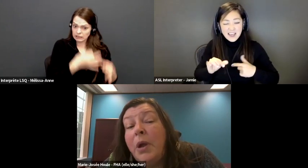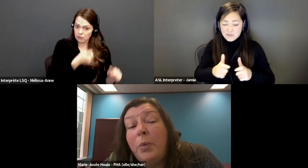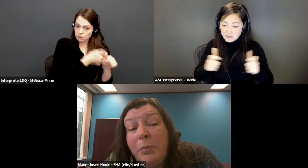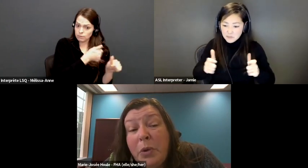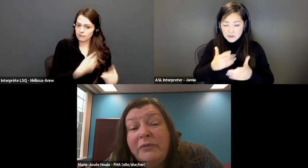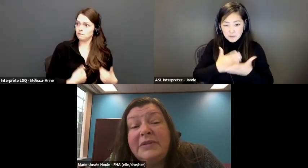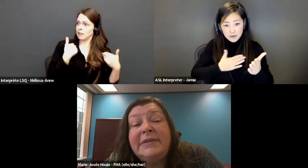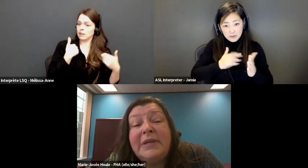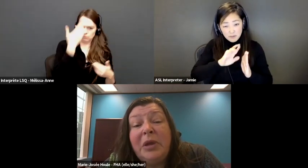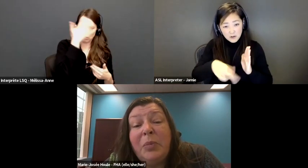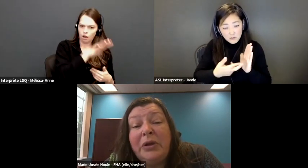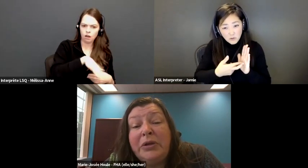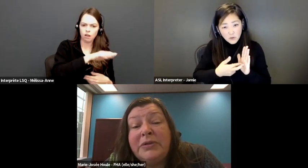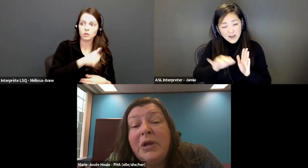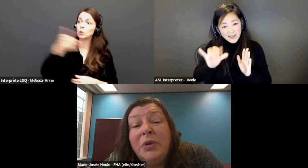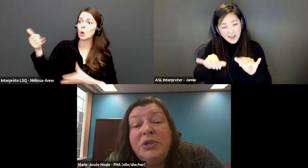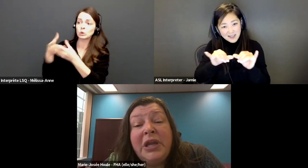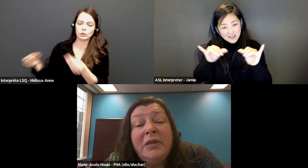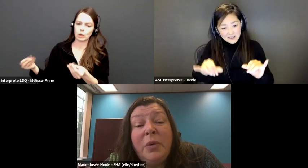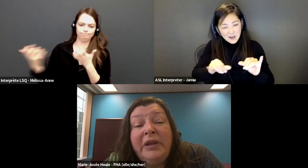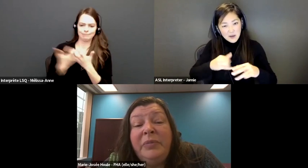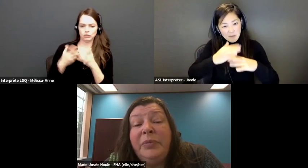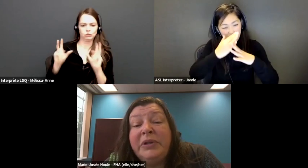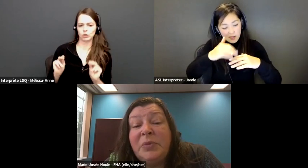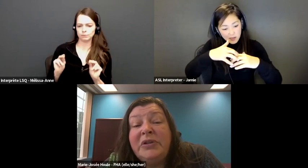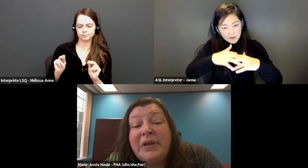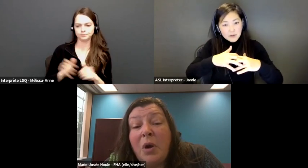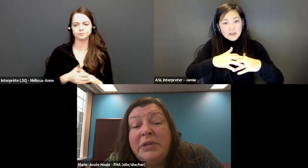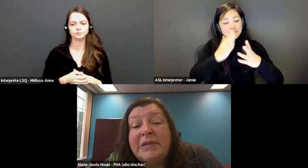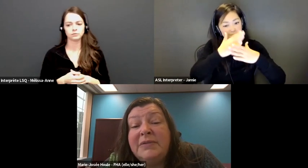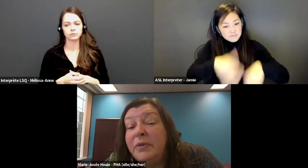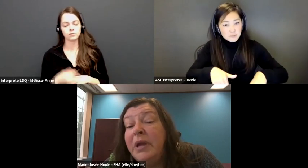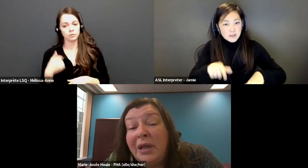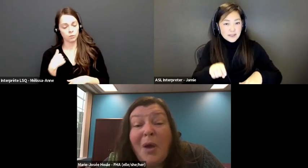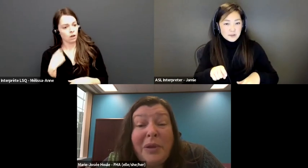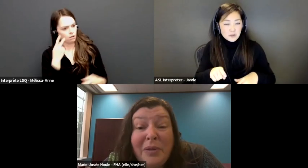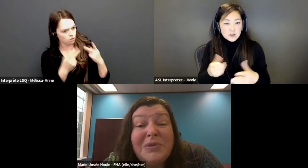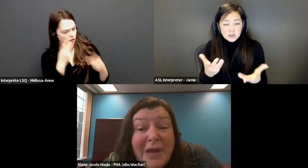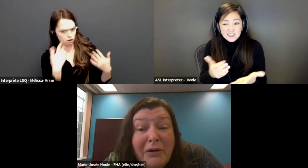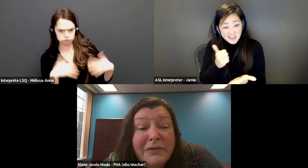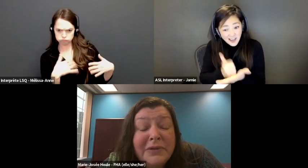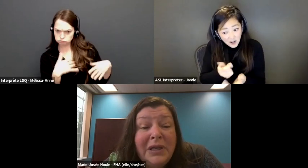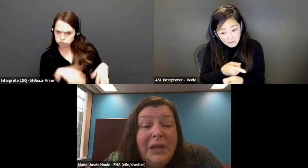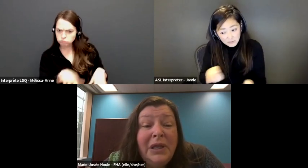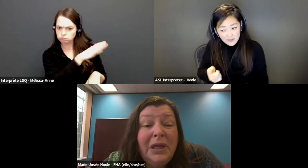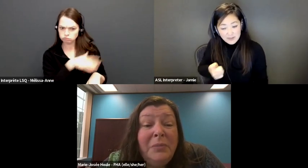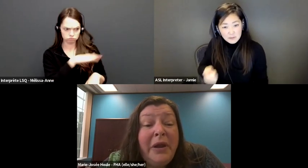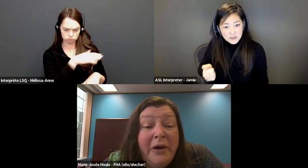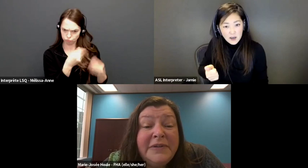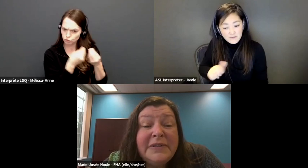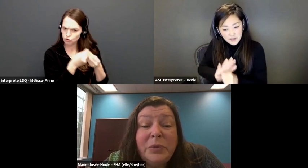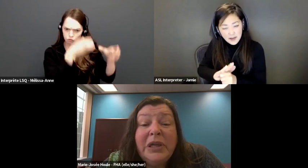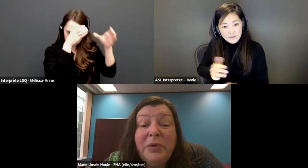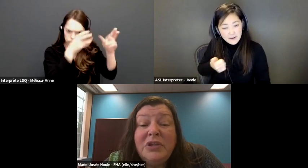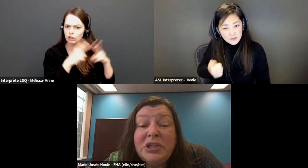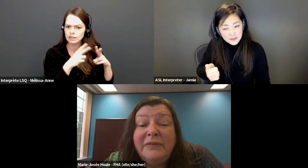help remove the systemic barriers which get in the way of people experiencing homelessness from helping themselves. And my